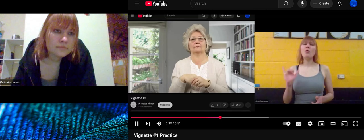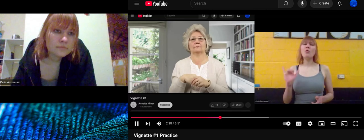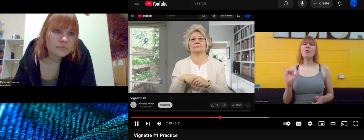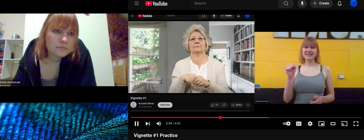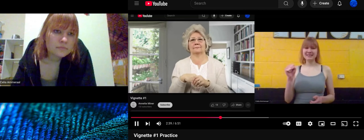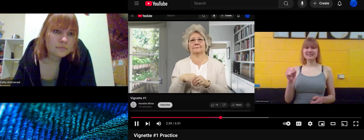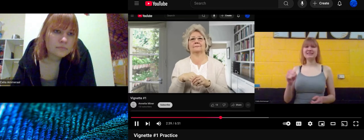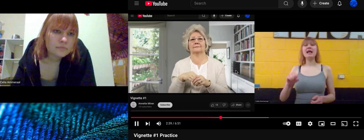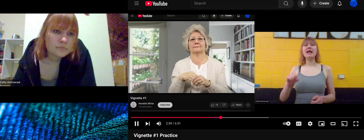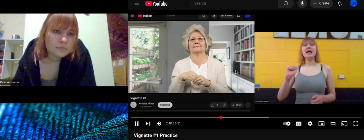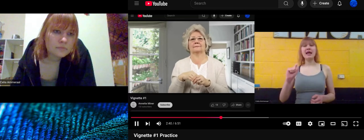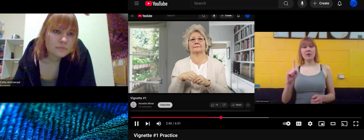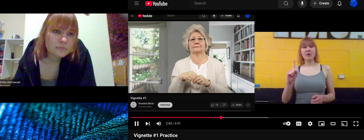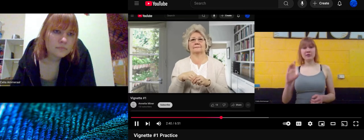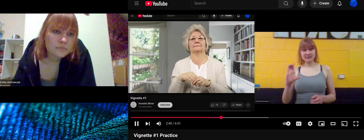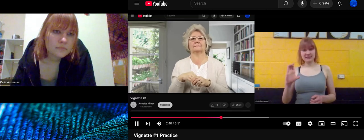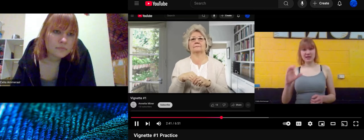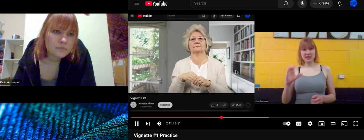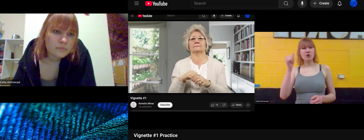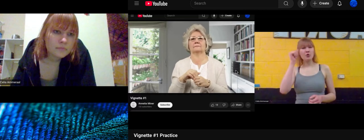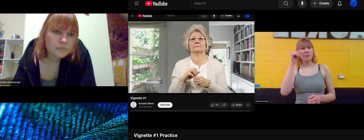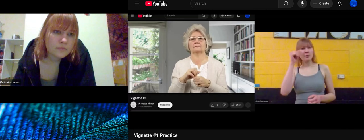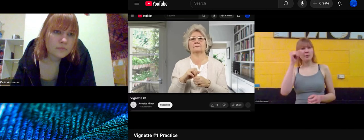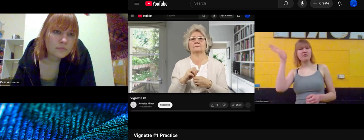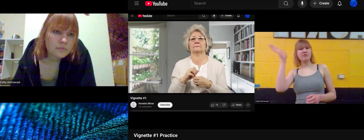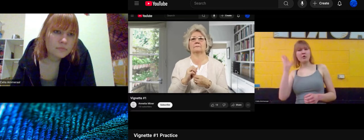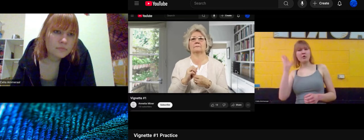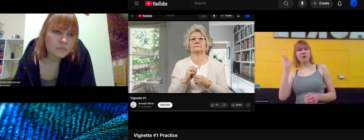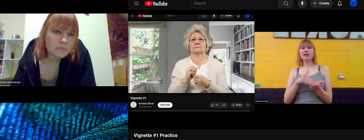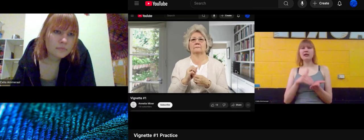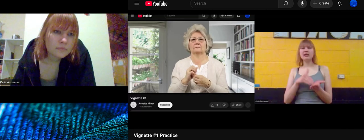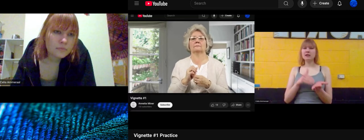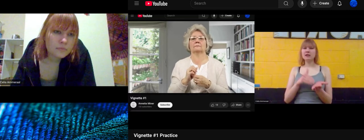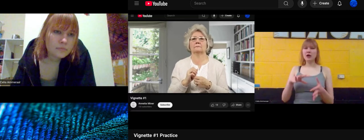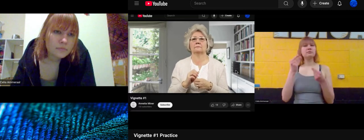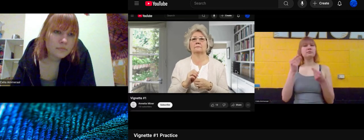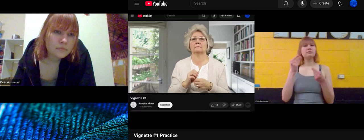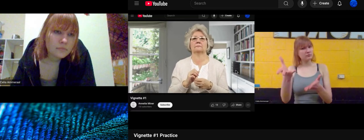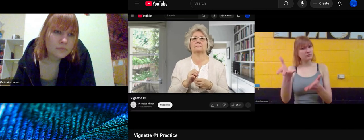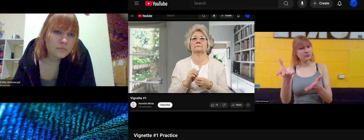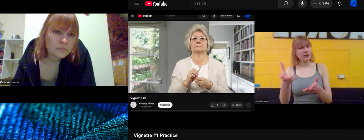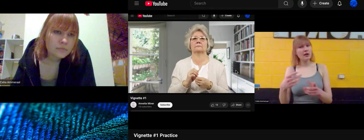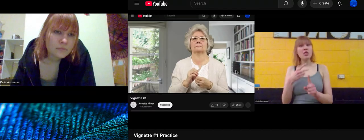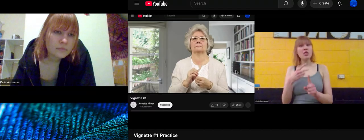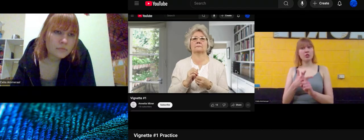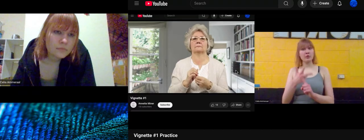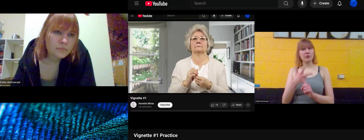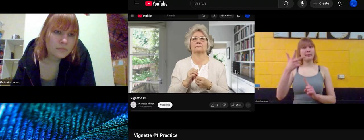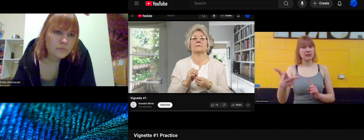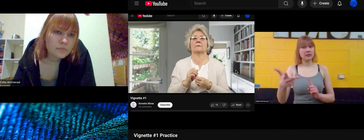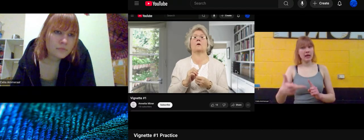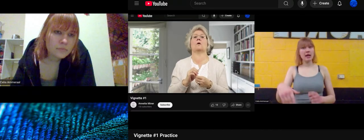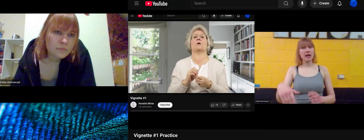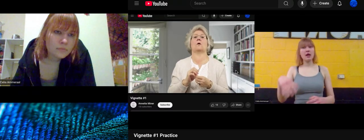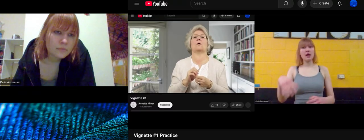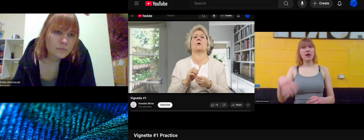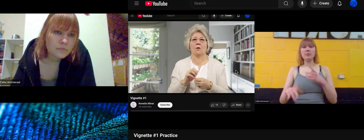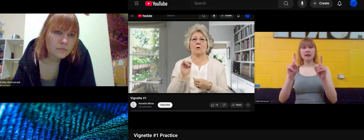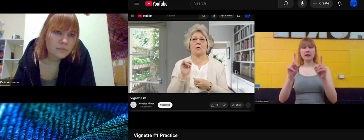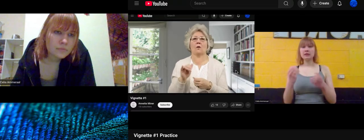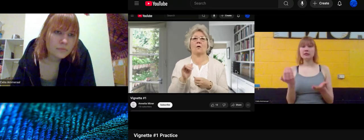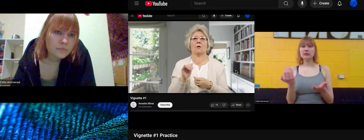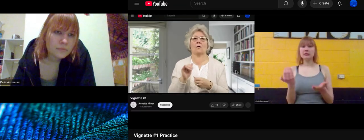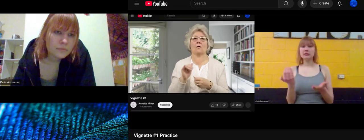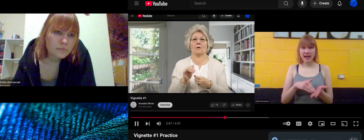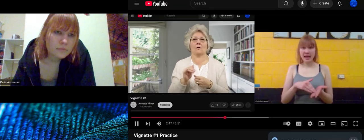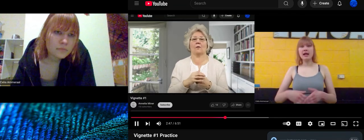So the A1C, you remember when you had your blood drawn, the doctor said that he would check you again in 3 months to test the average blood